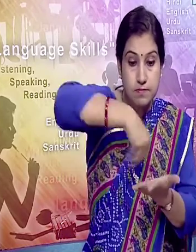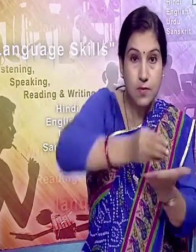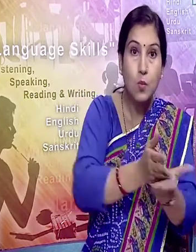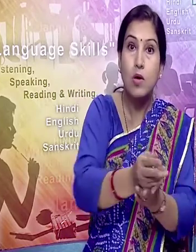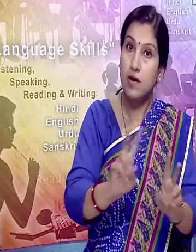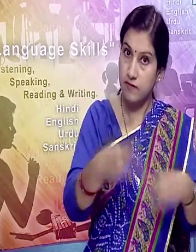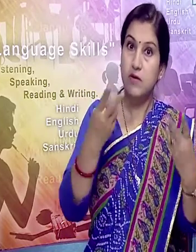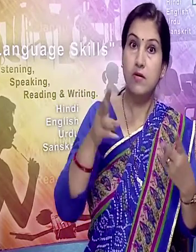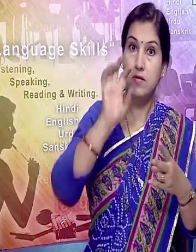different